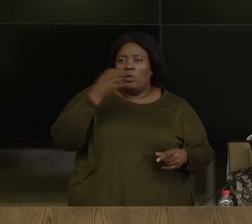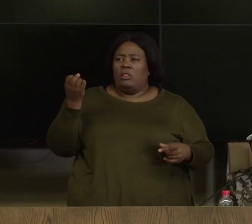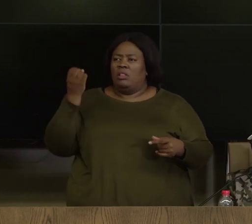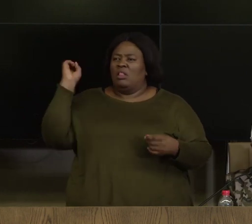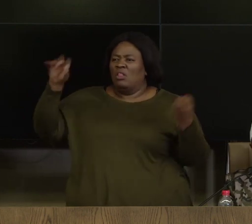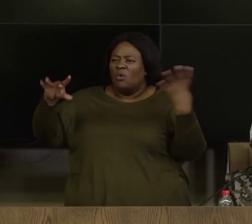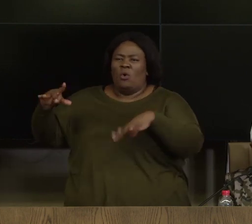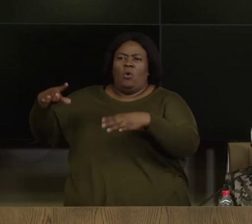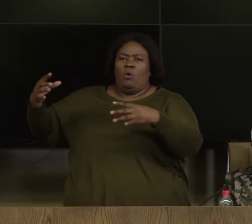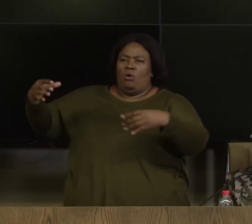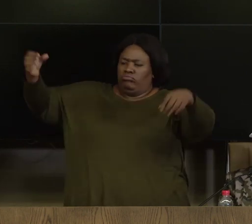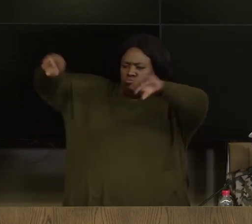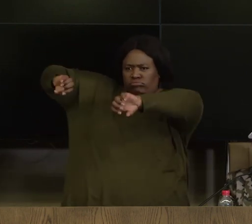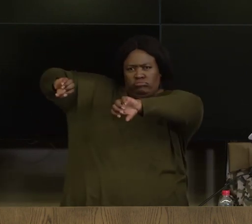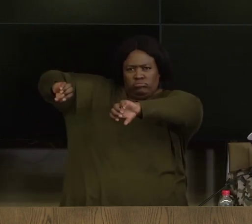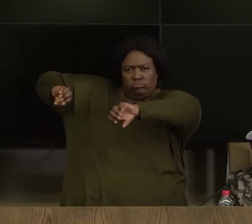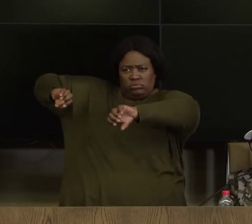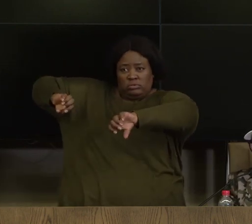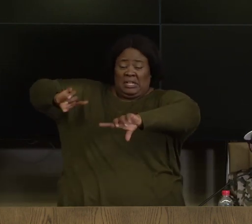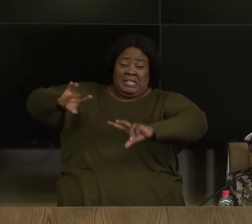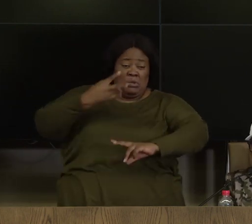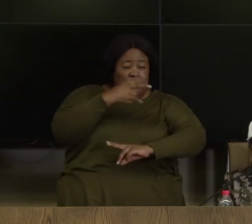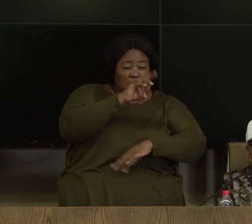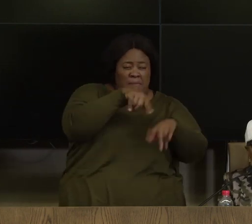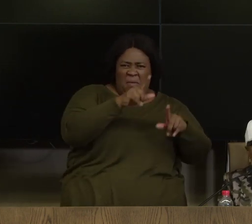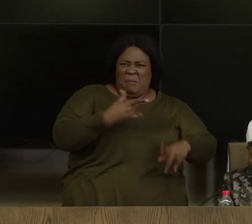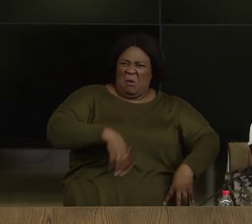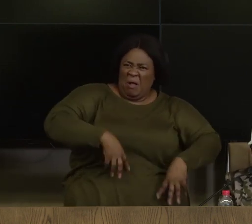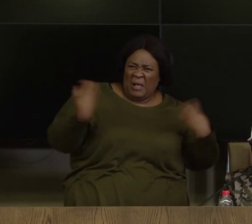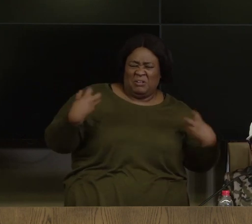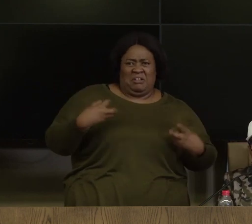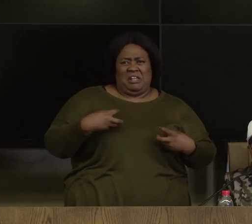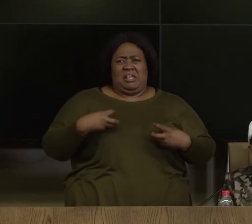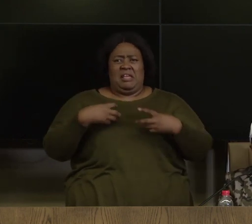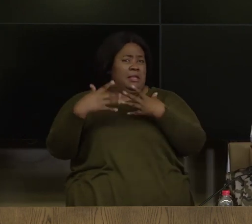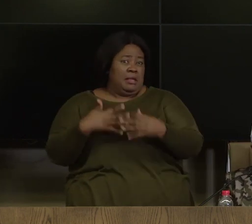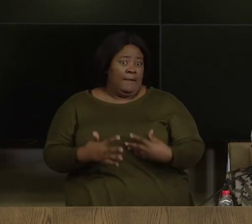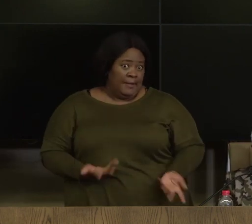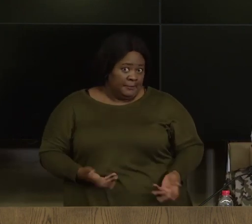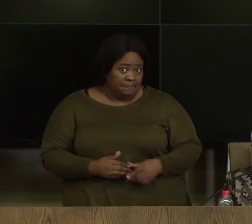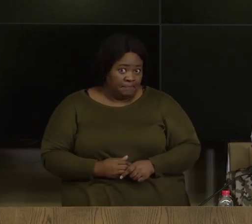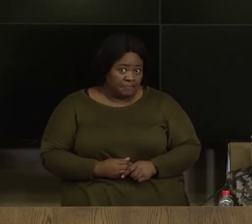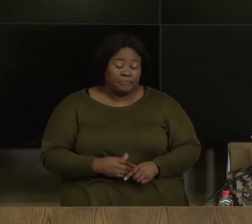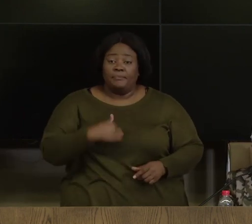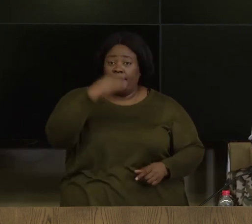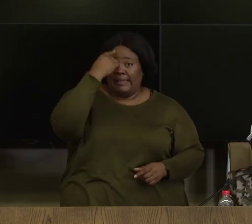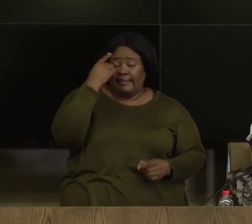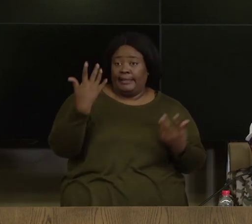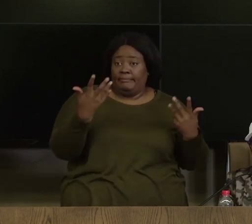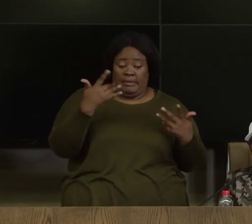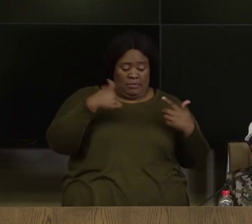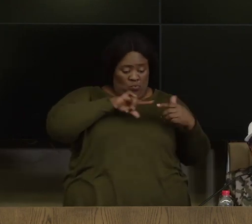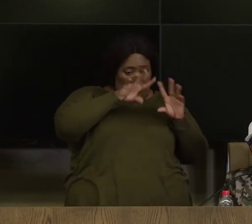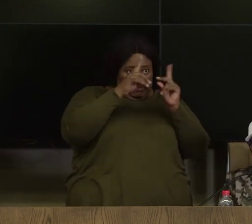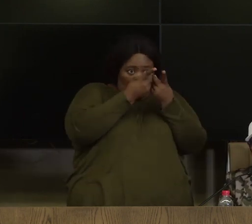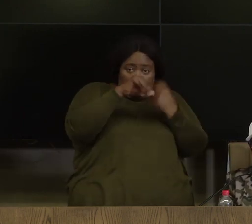and pouring it out and seeing the anger and annoyance by those that were caught with it. I think as a Department